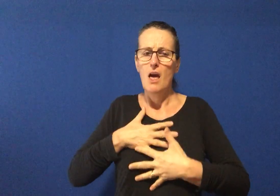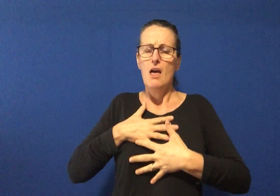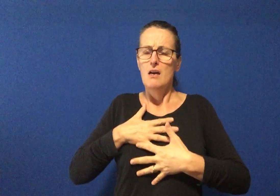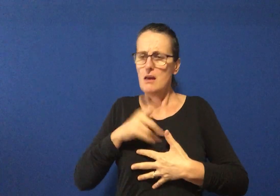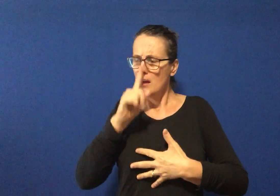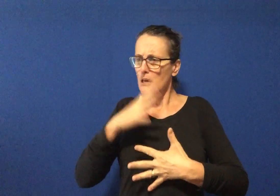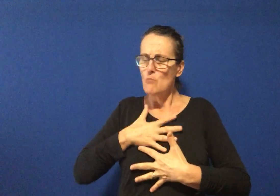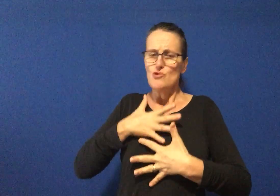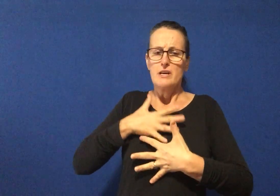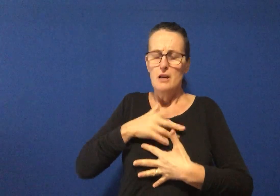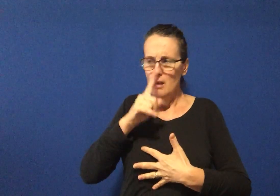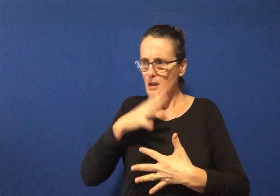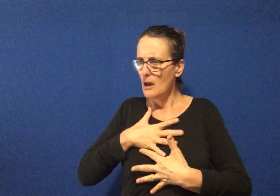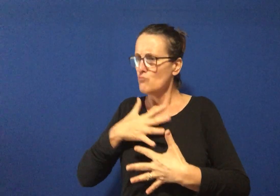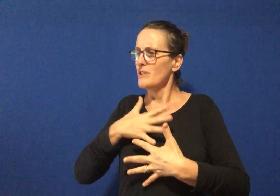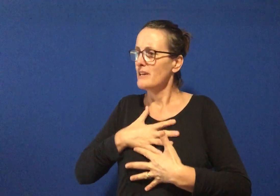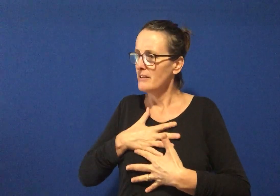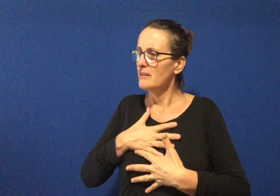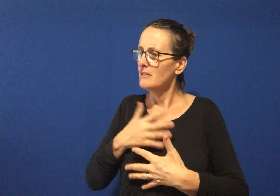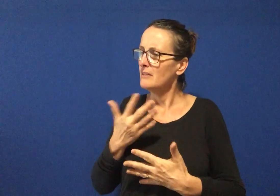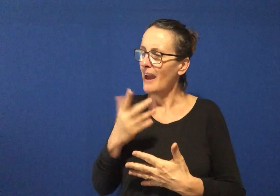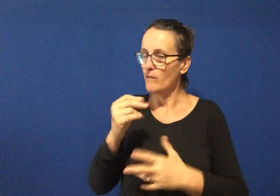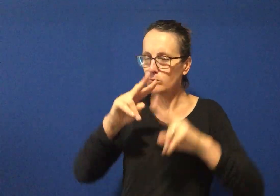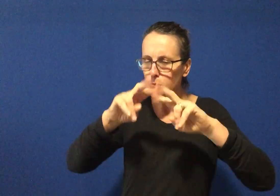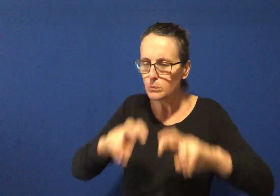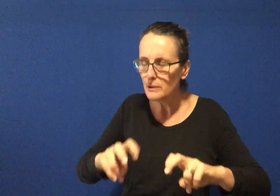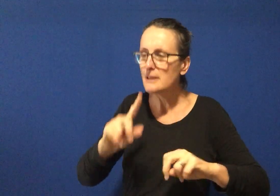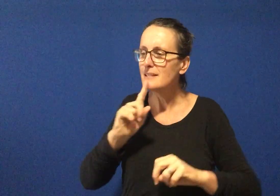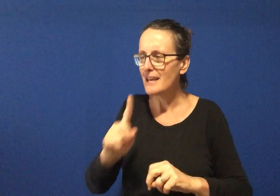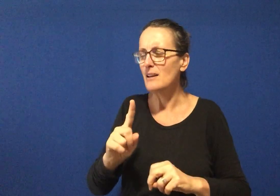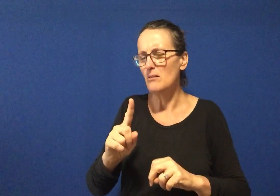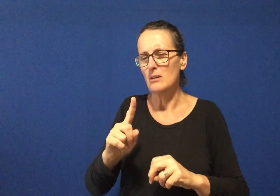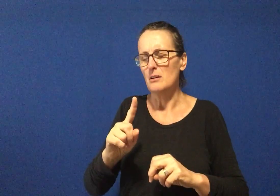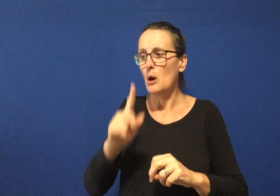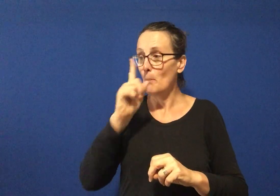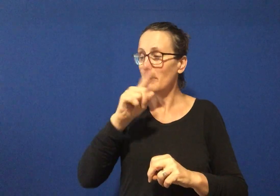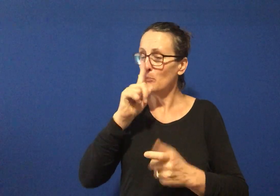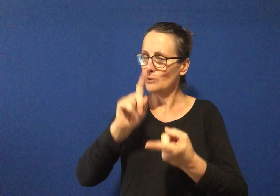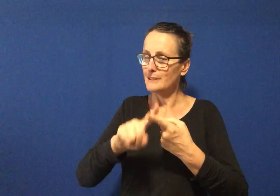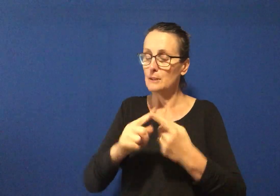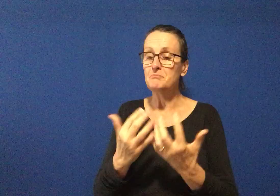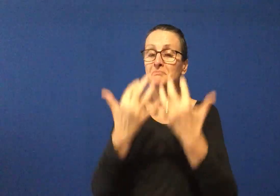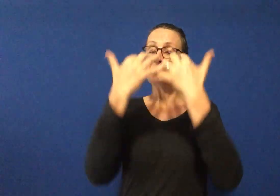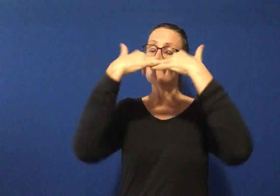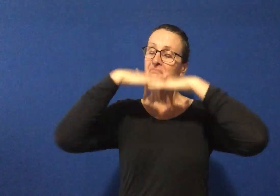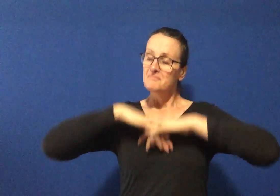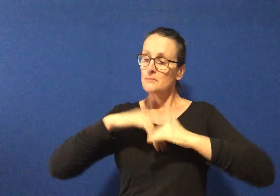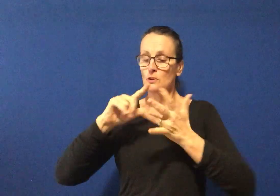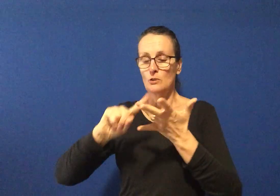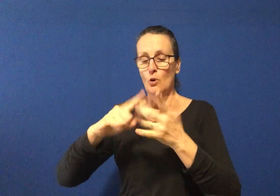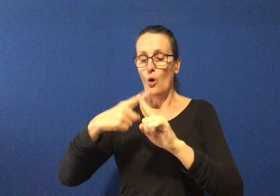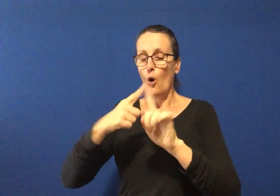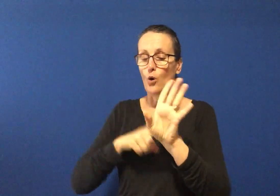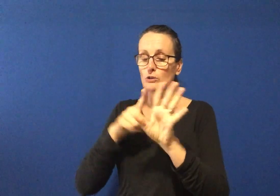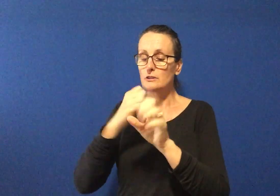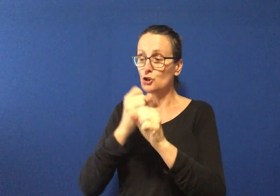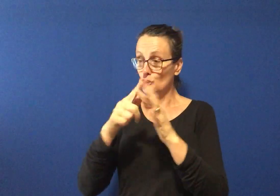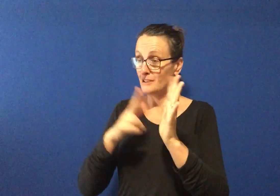they're wearing a mask, there was a study that you mentioned that sort of found that people's oxygen saturation levels didn't seem to change. We actually had quite a few